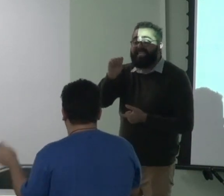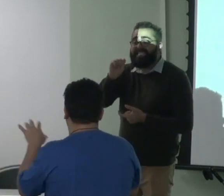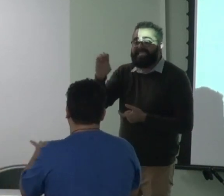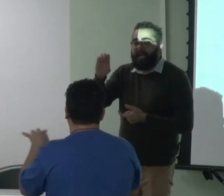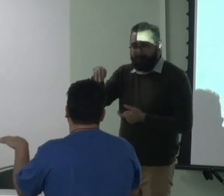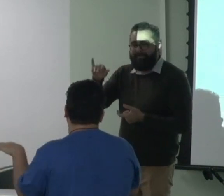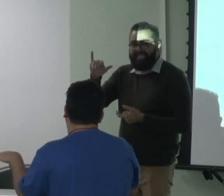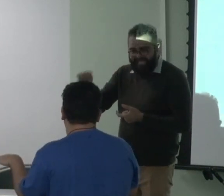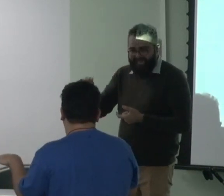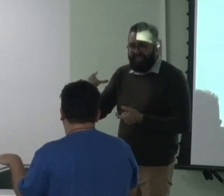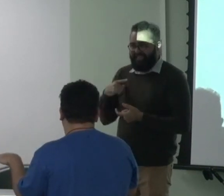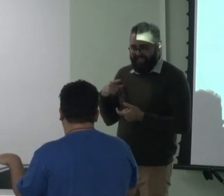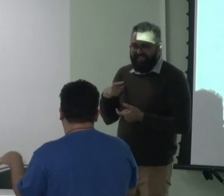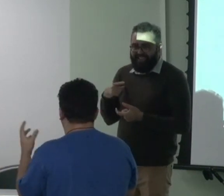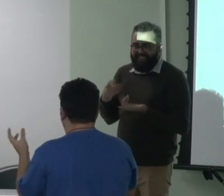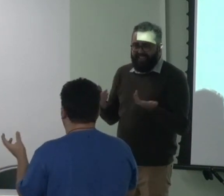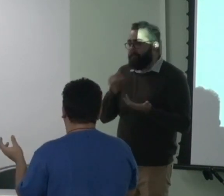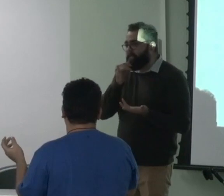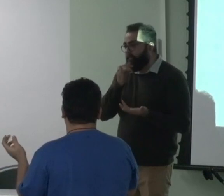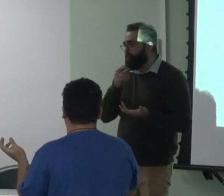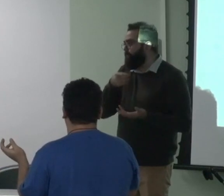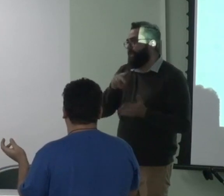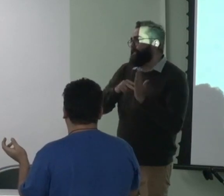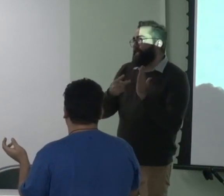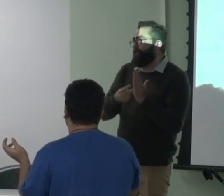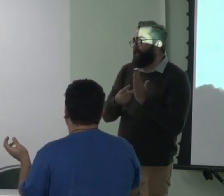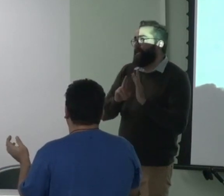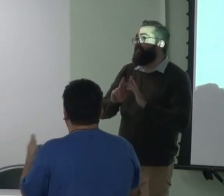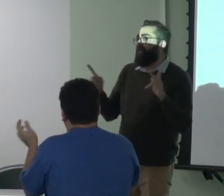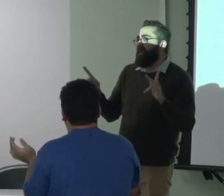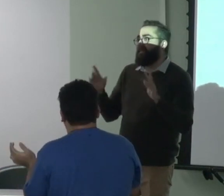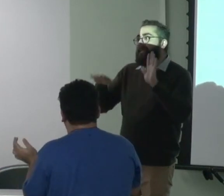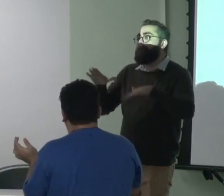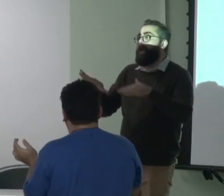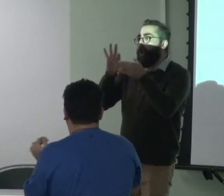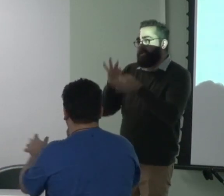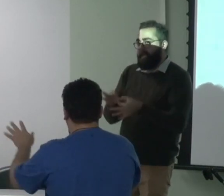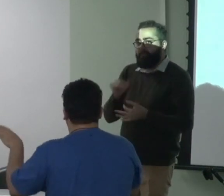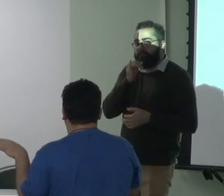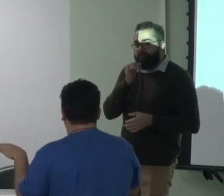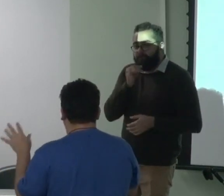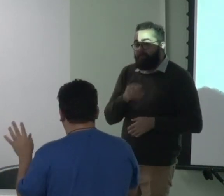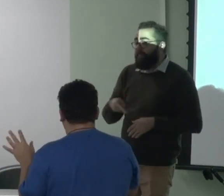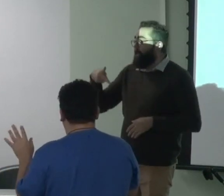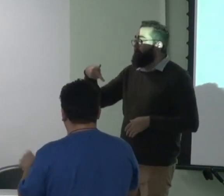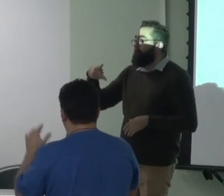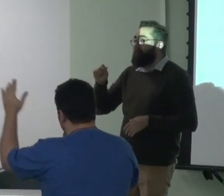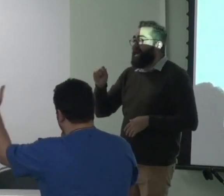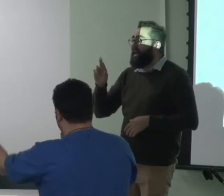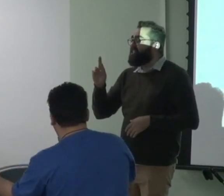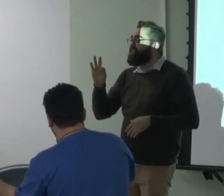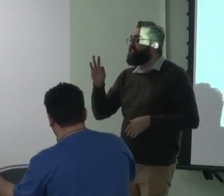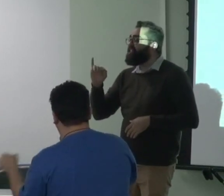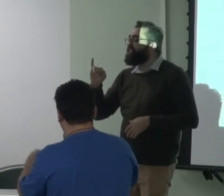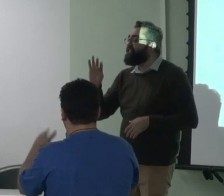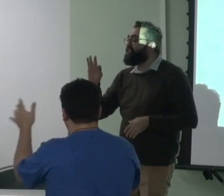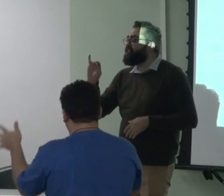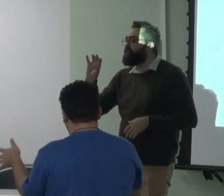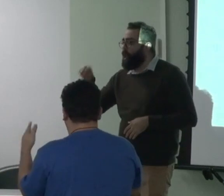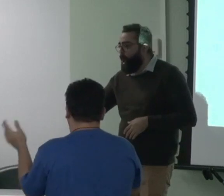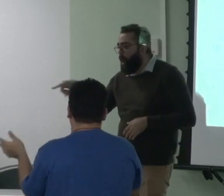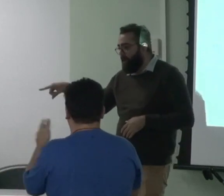things within different contexts. So if I say partition in a general context in English, it means A. If I